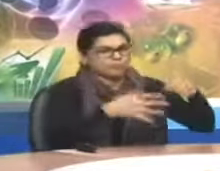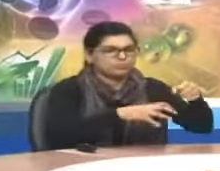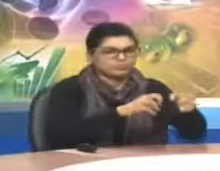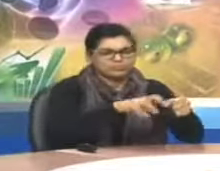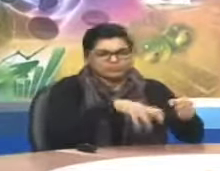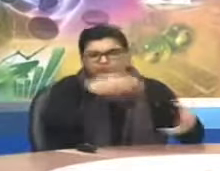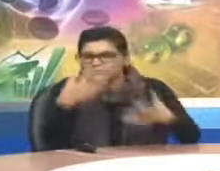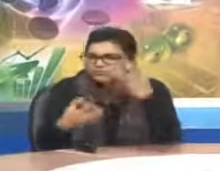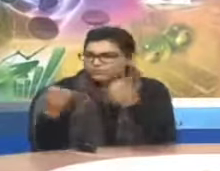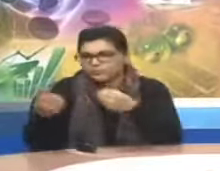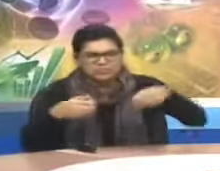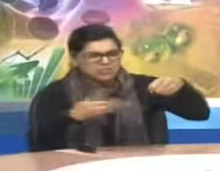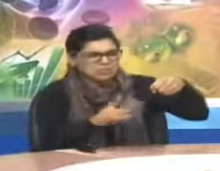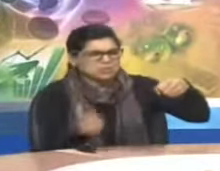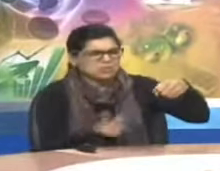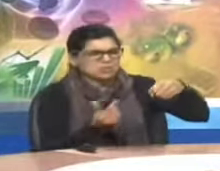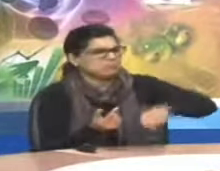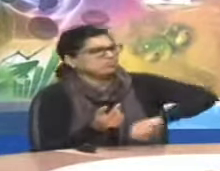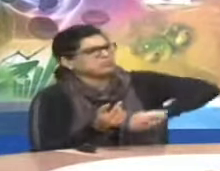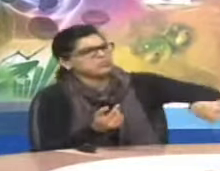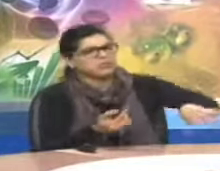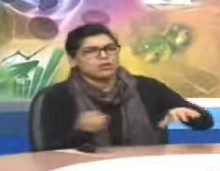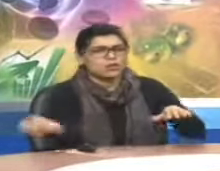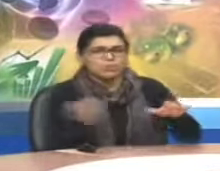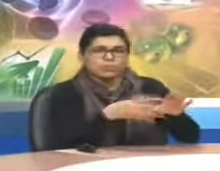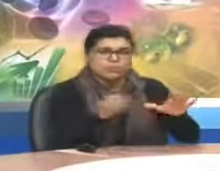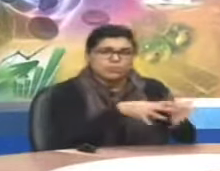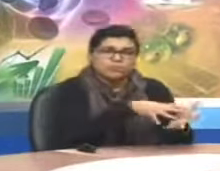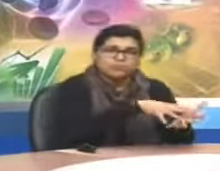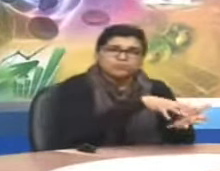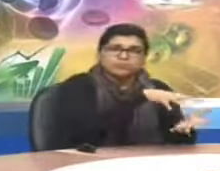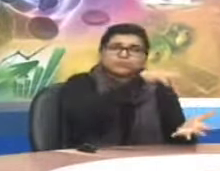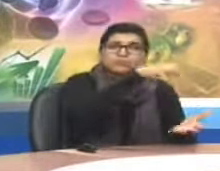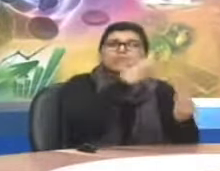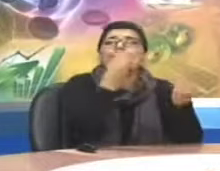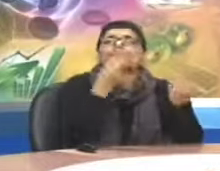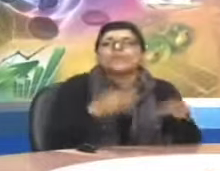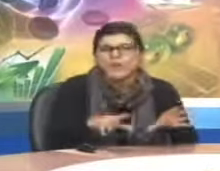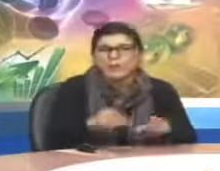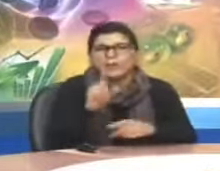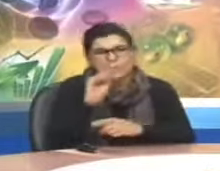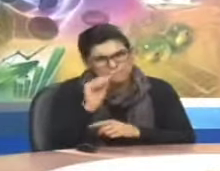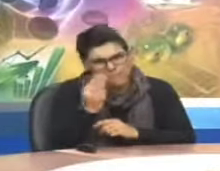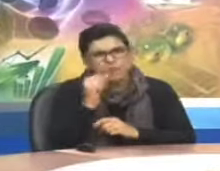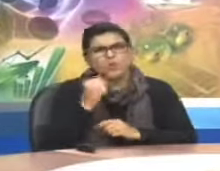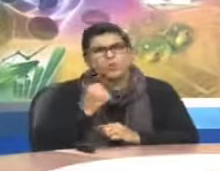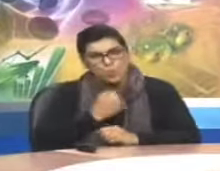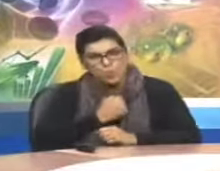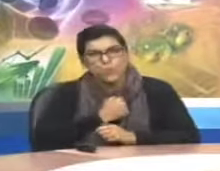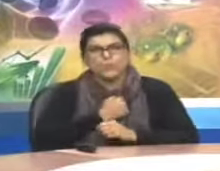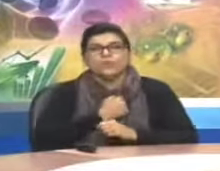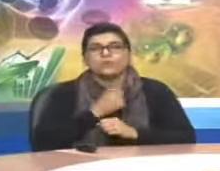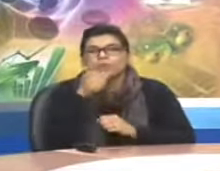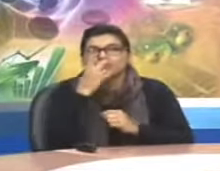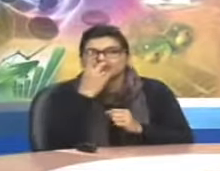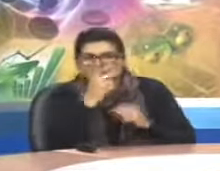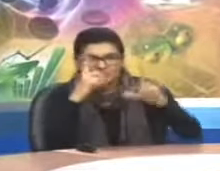and when we reach home we throw the bag. All those bags can also